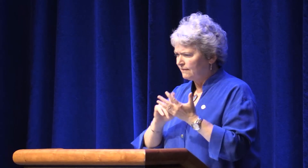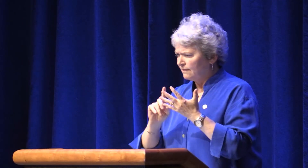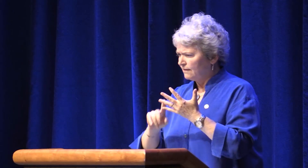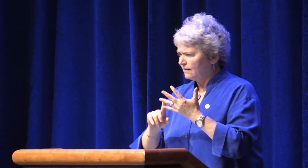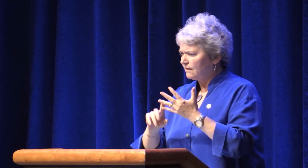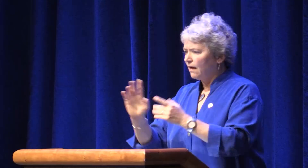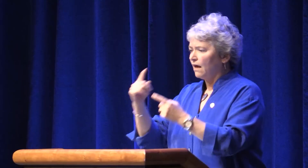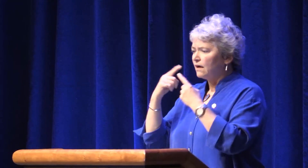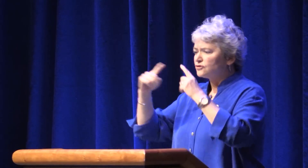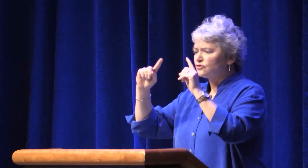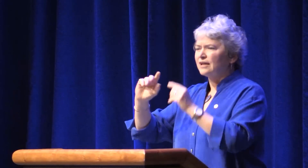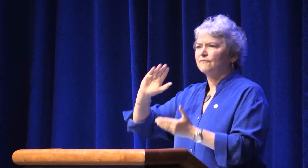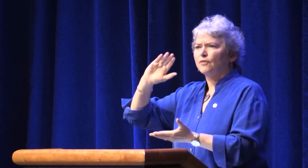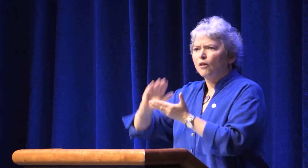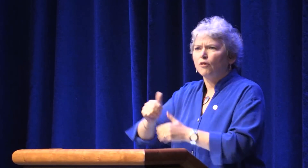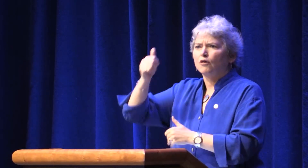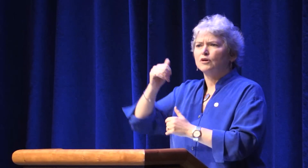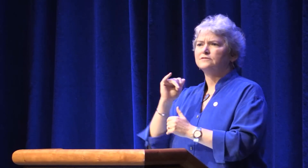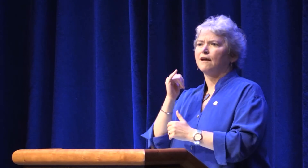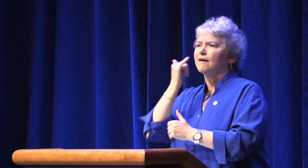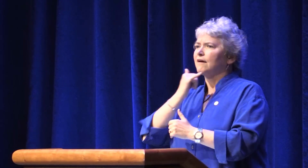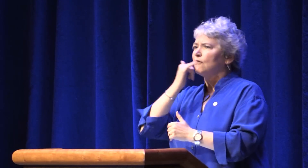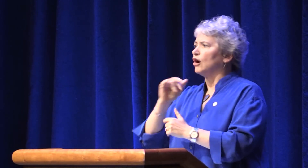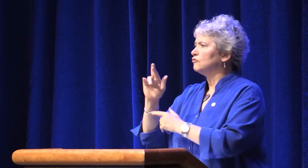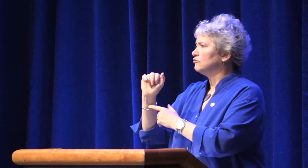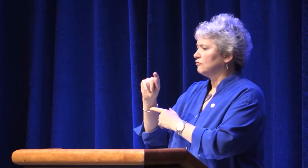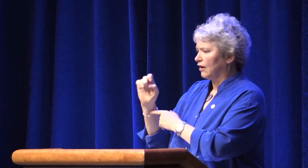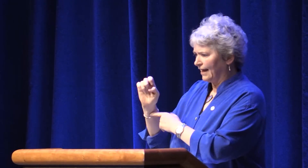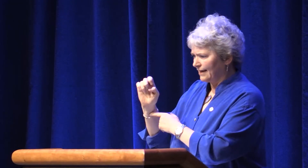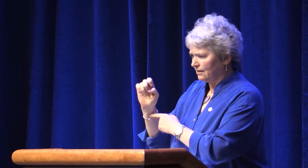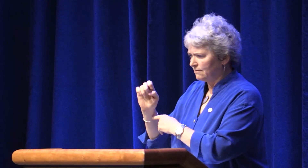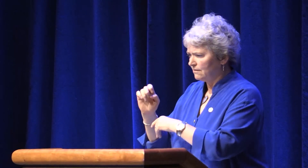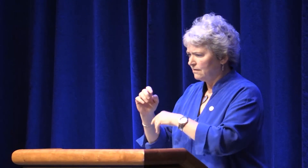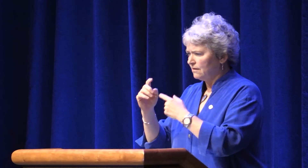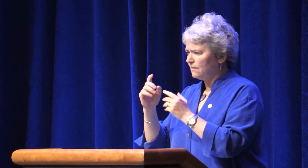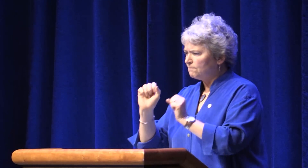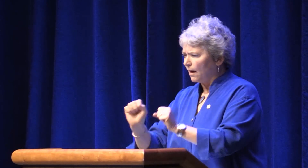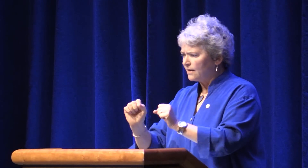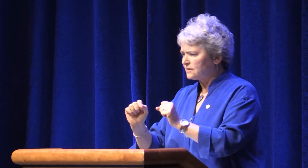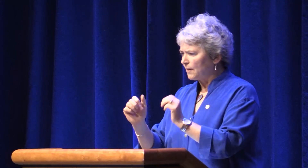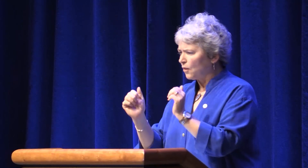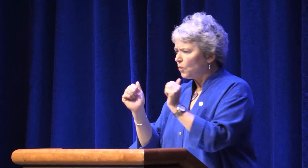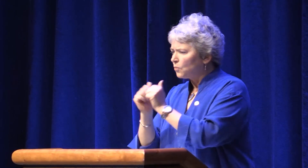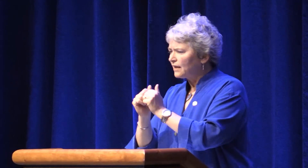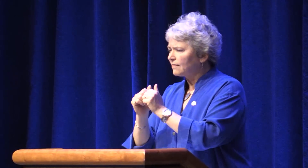TV captioning. Achieving the lowest error rate possible